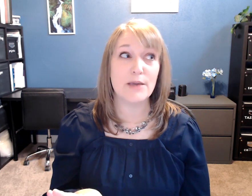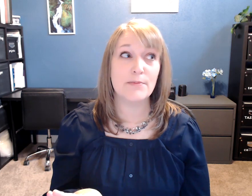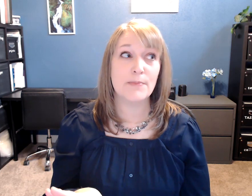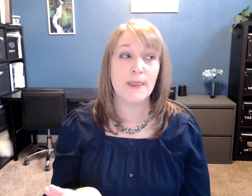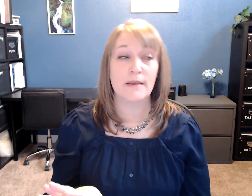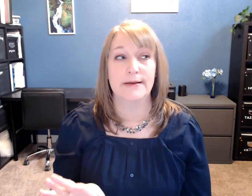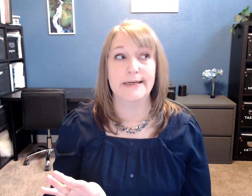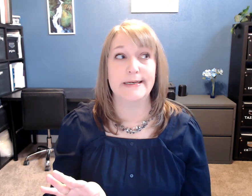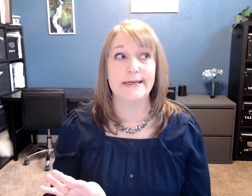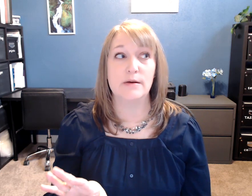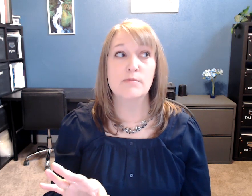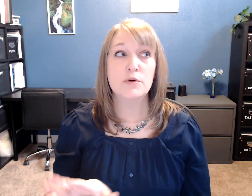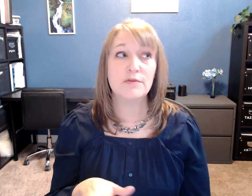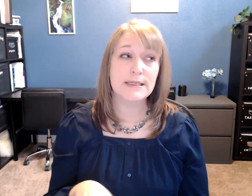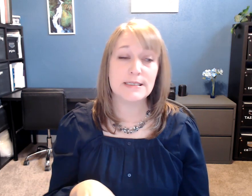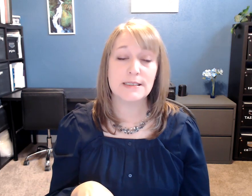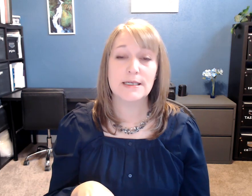same movement.